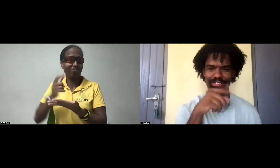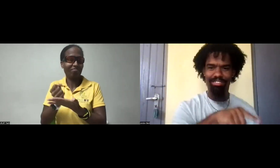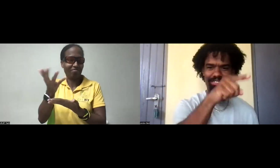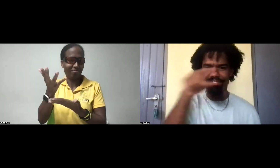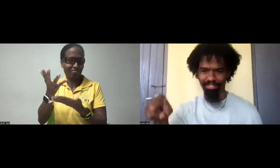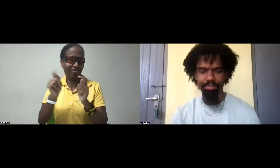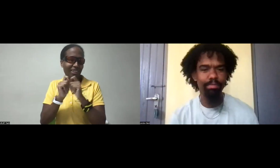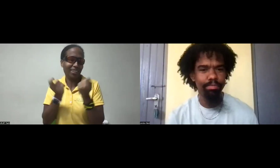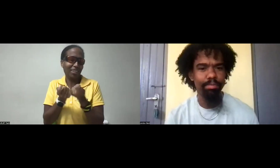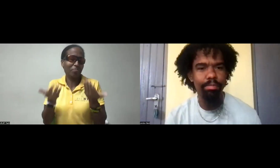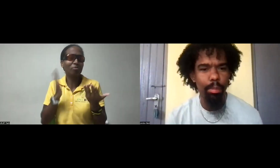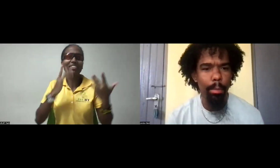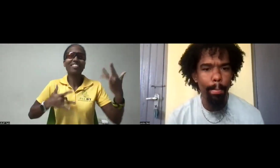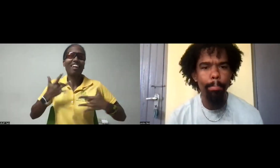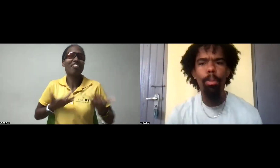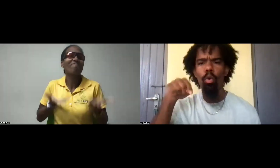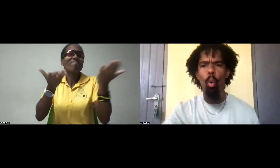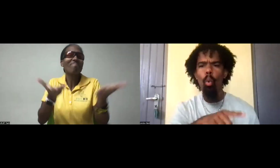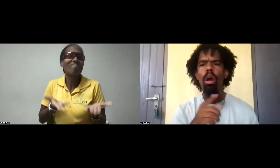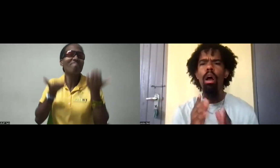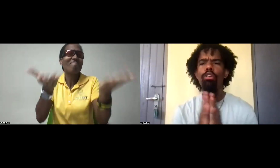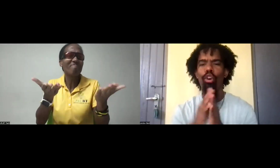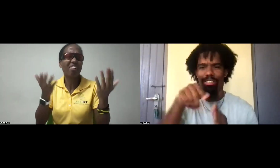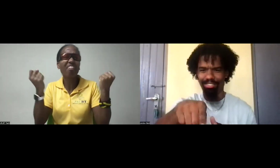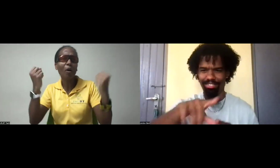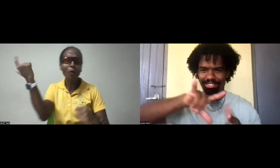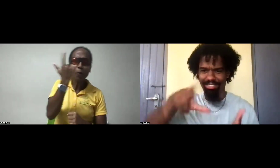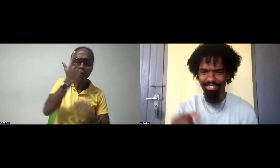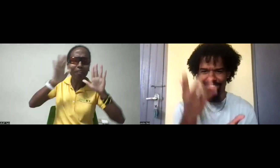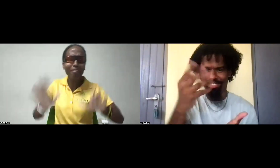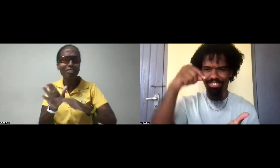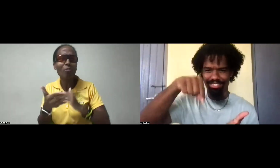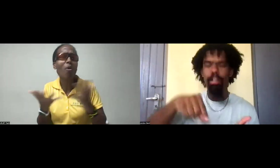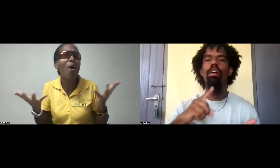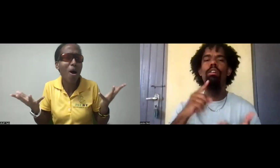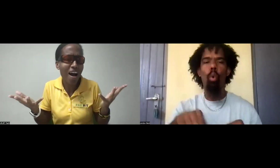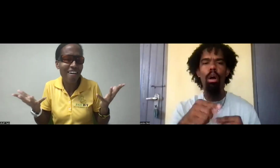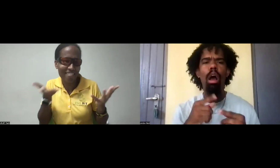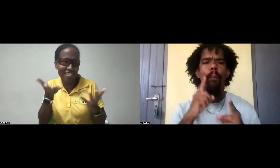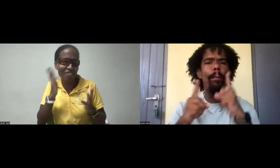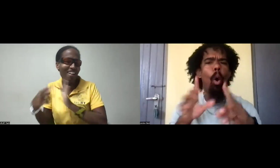right? So for the JSL Bible Translation team, we're happy to offer signing that looks nice, and